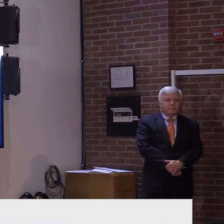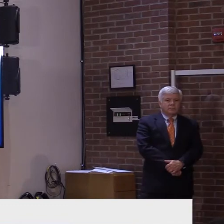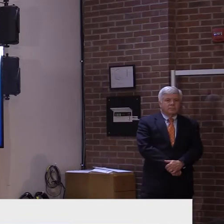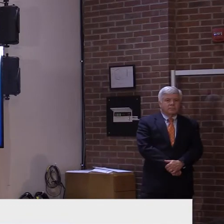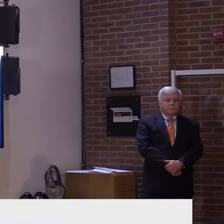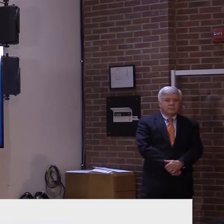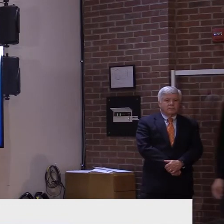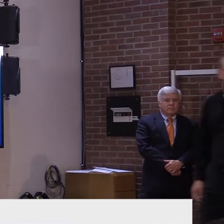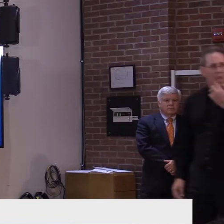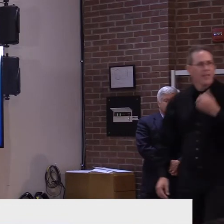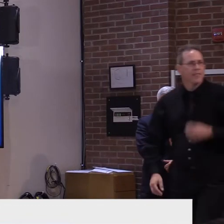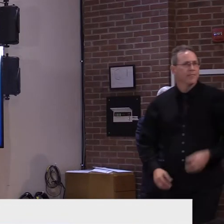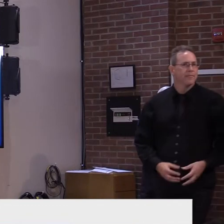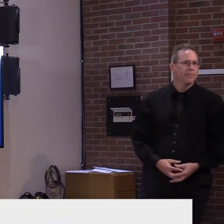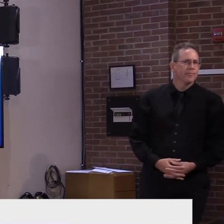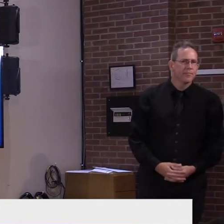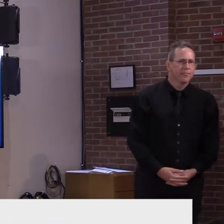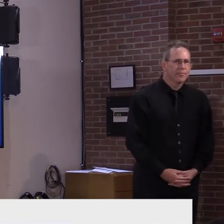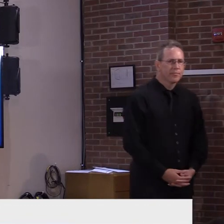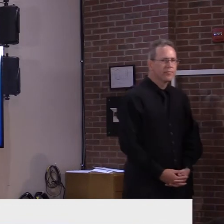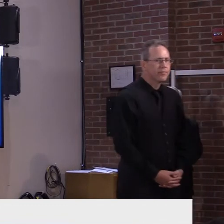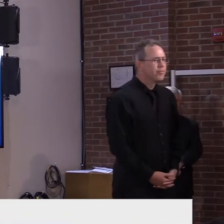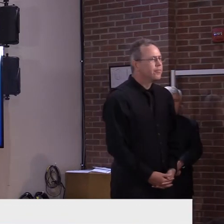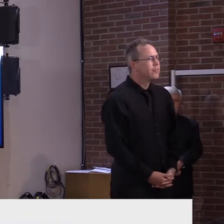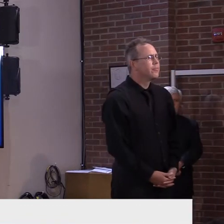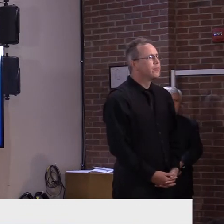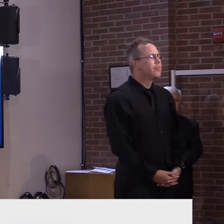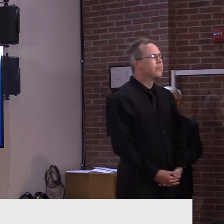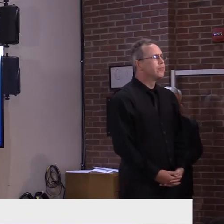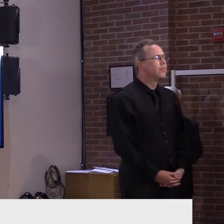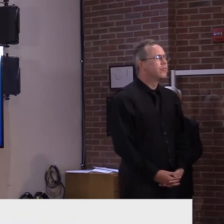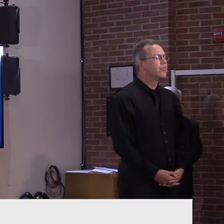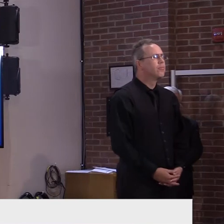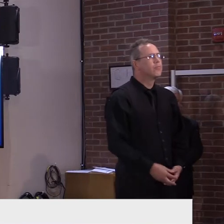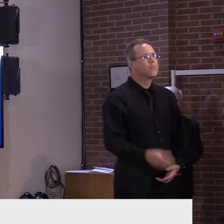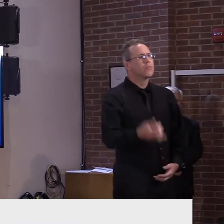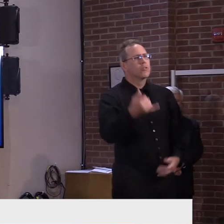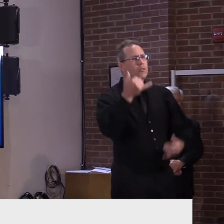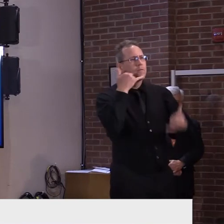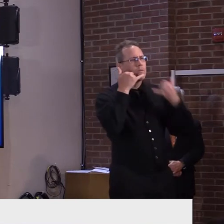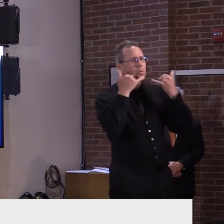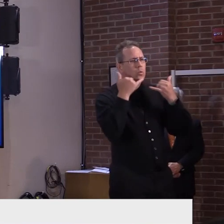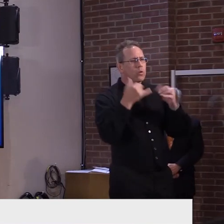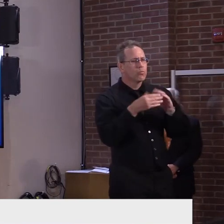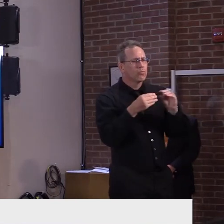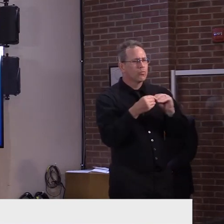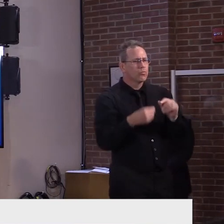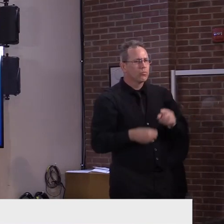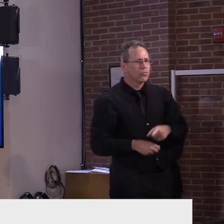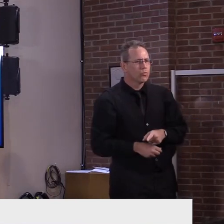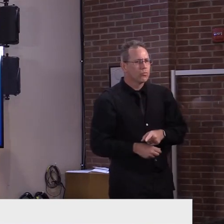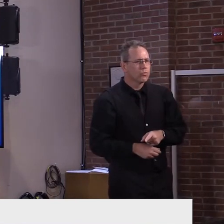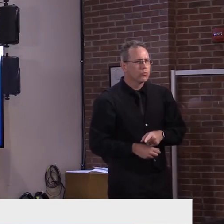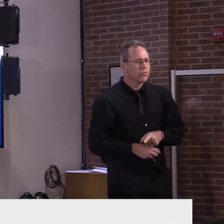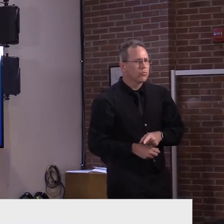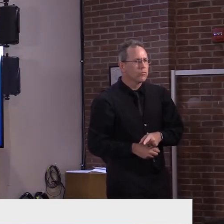All right. Excuse me. We'll move to the phones, starting with Lisa Rathke, the Associated Press.